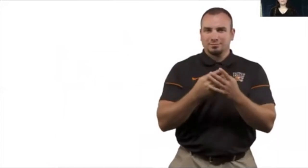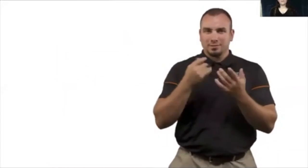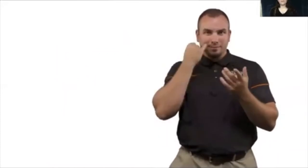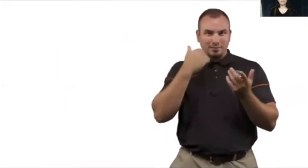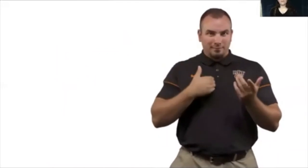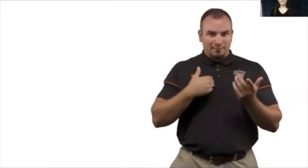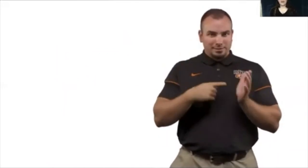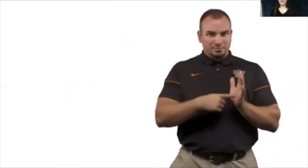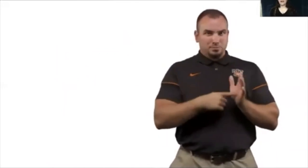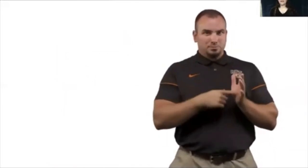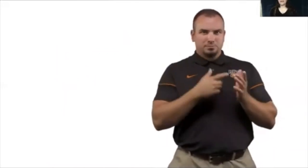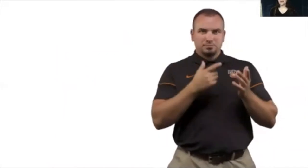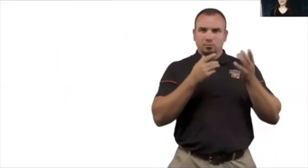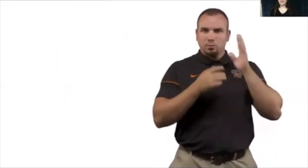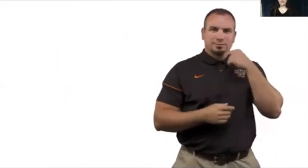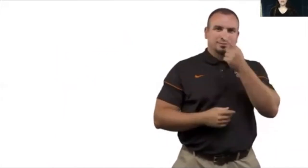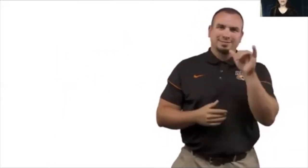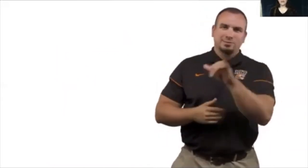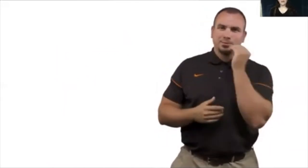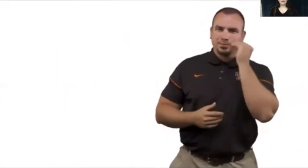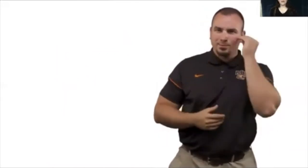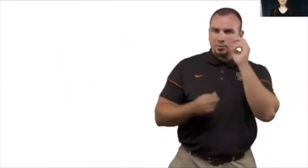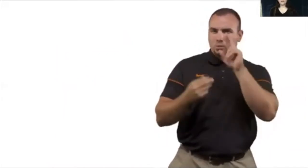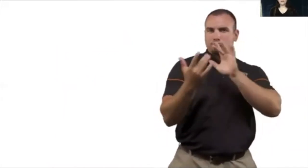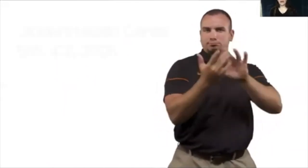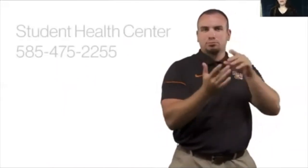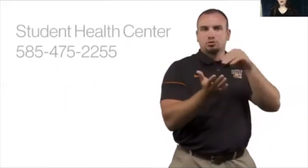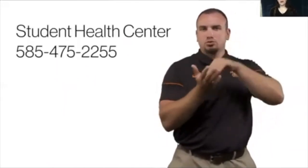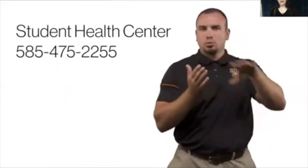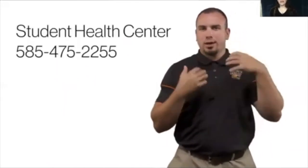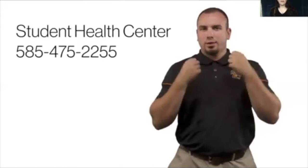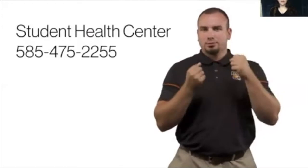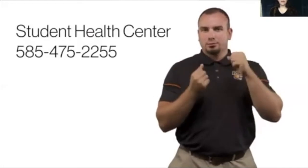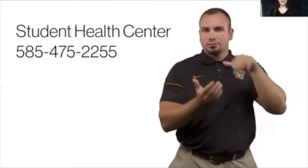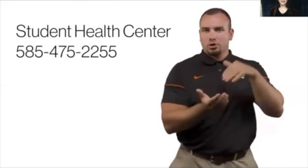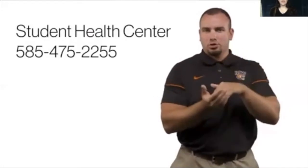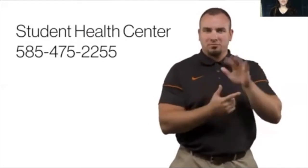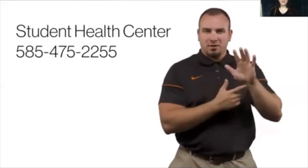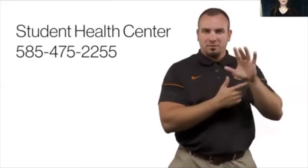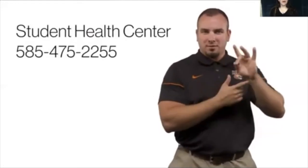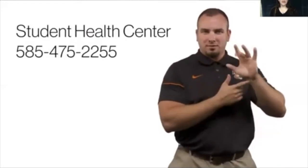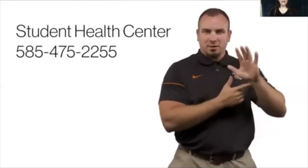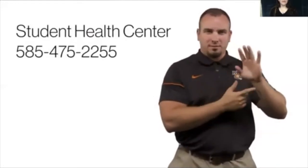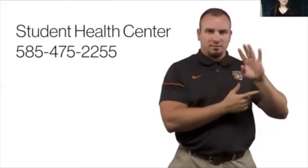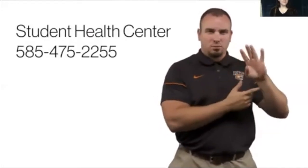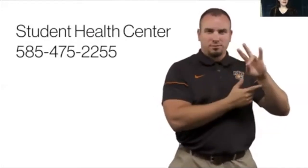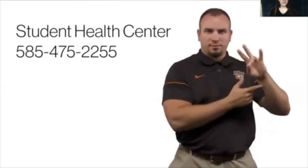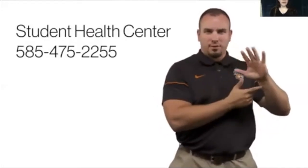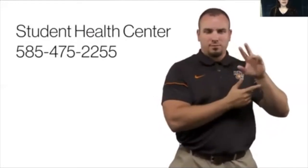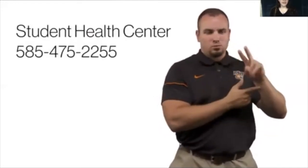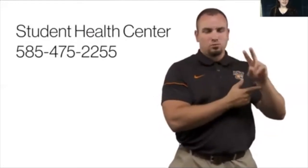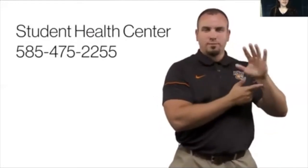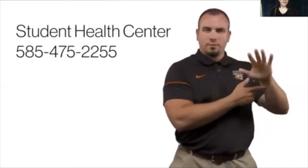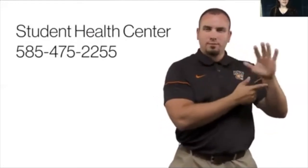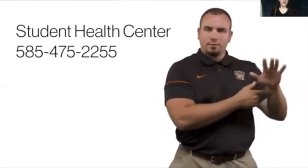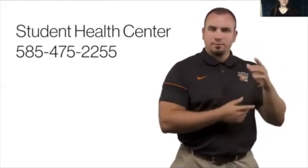home. By filling out the daily health screen, you'll be able to tell RIT if you're feeling any symptoms, and you can contact the Student Health Center,